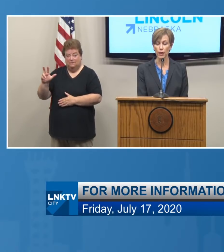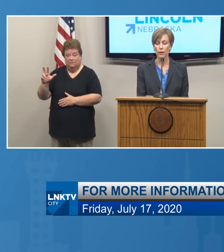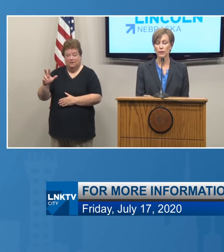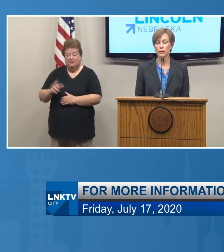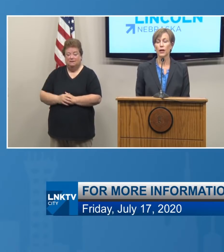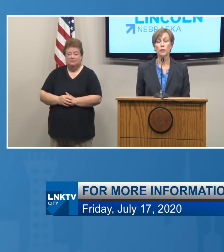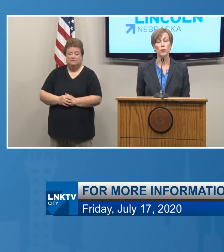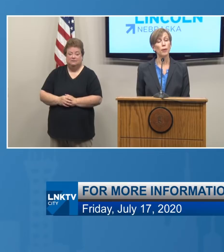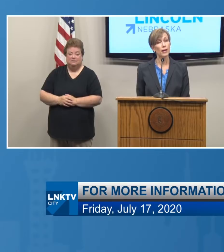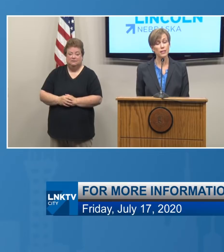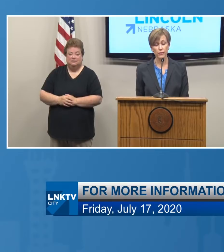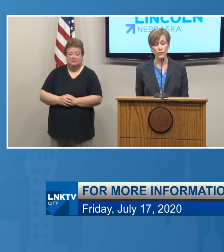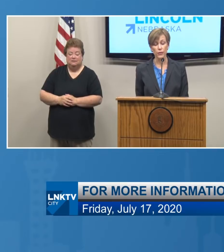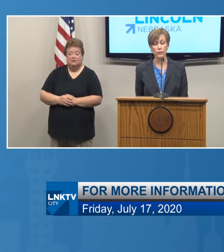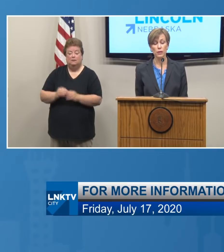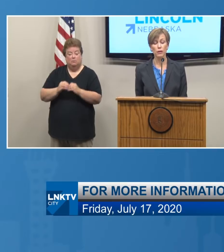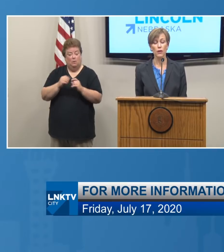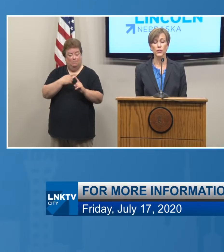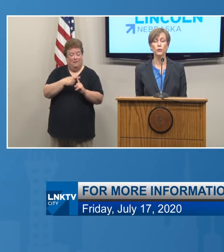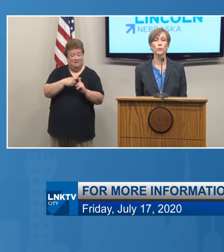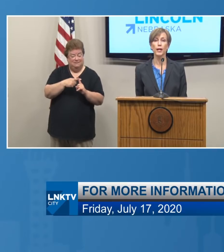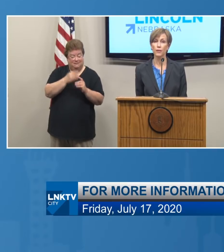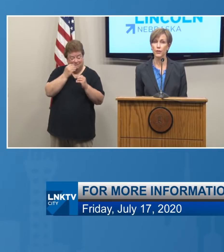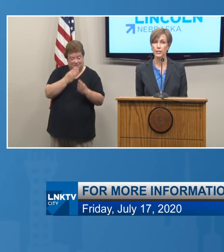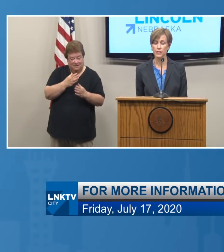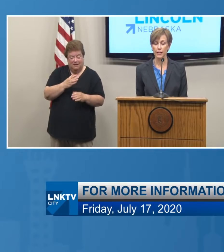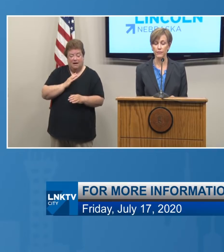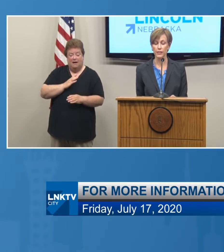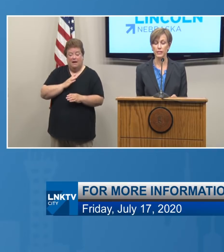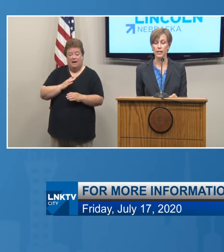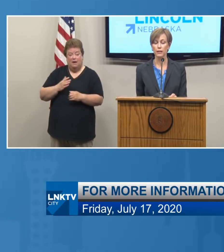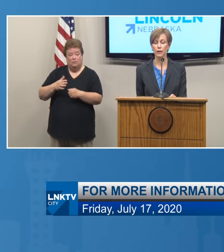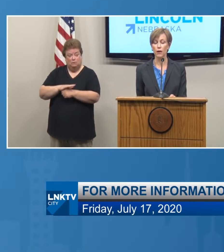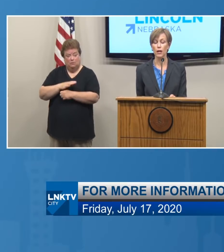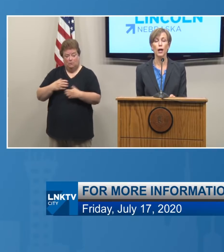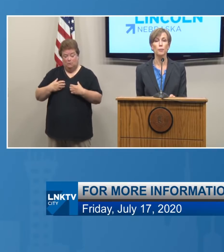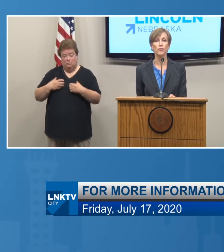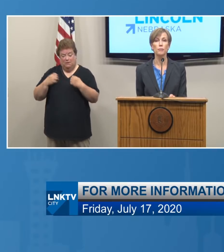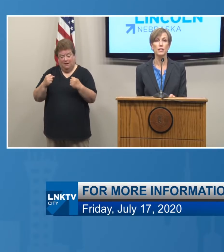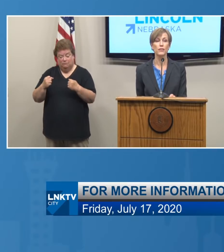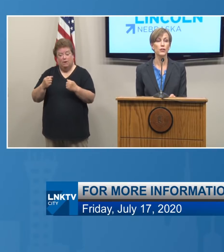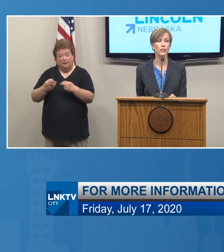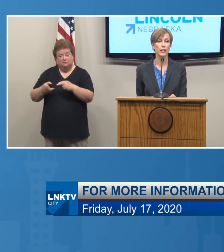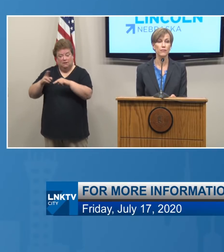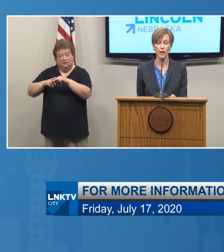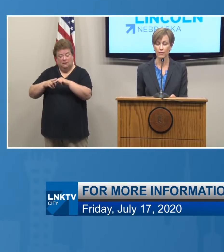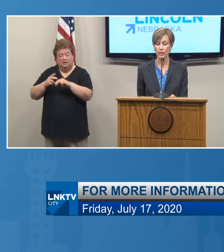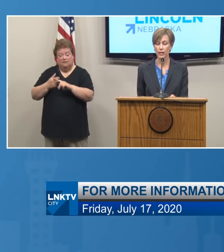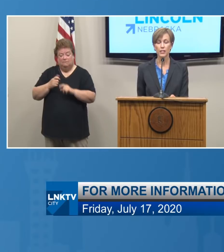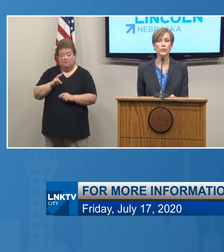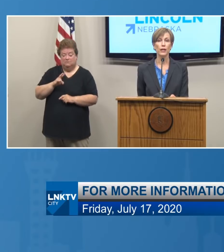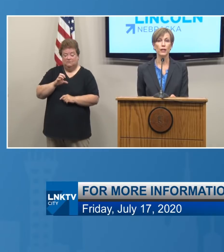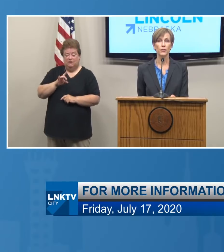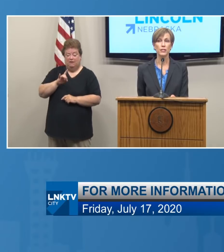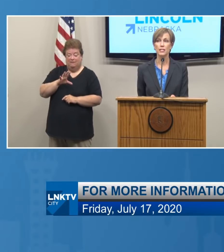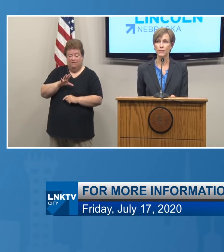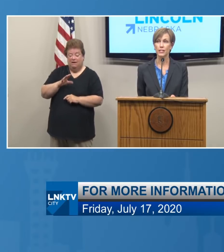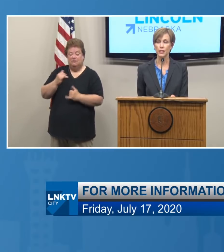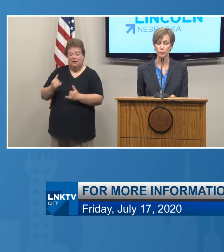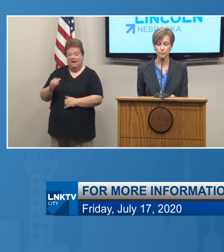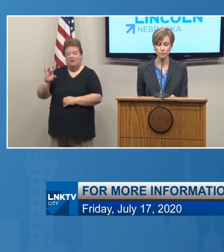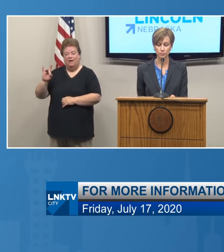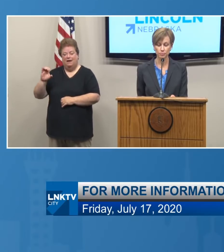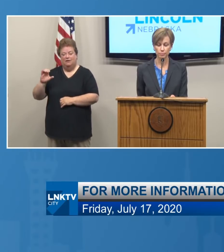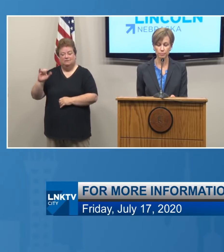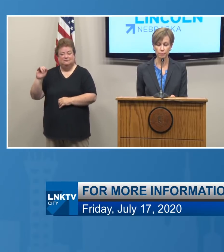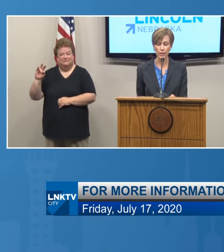2,363. On a more positive note, our total recoveries identified to date are up from 785 to